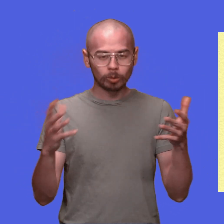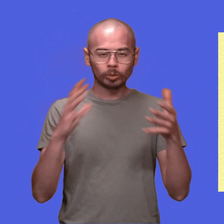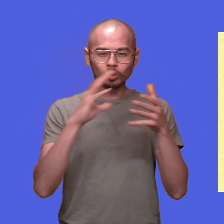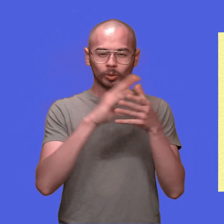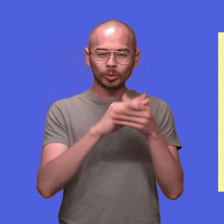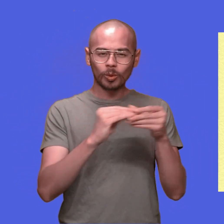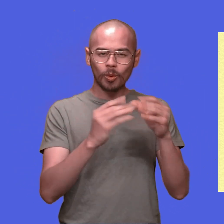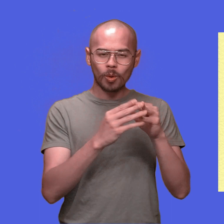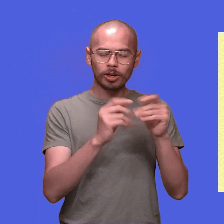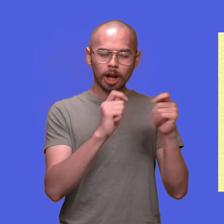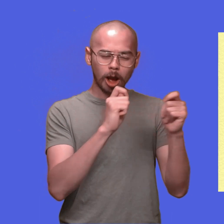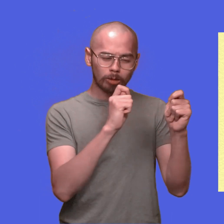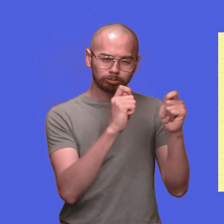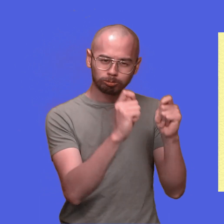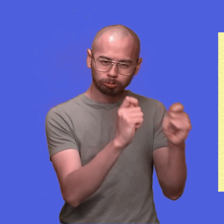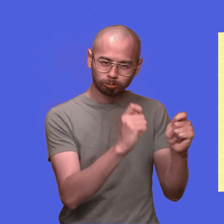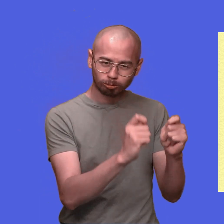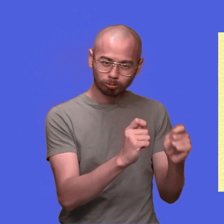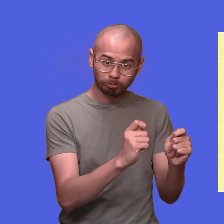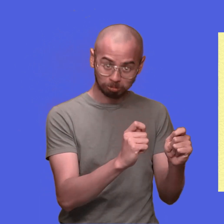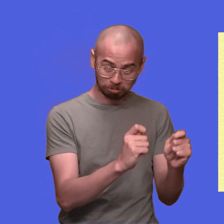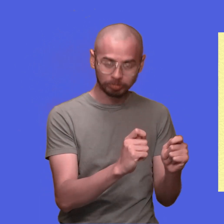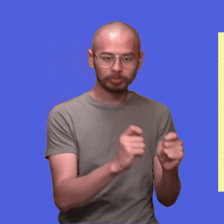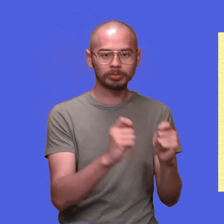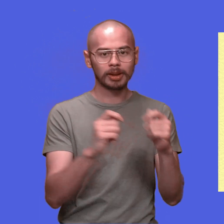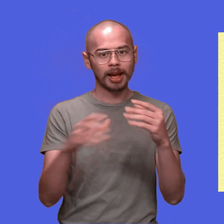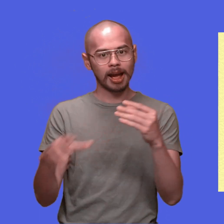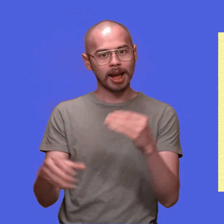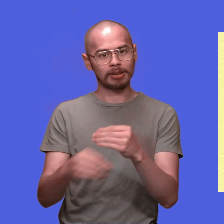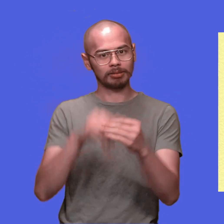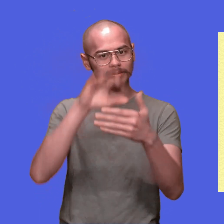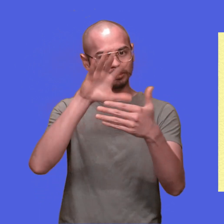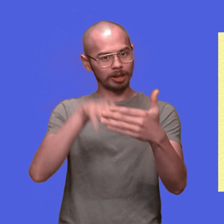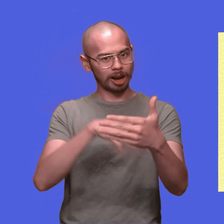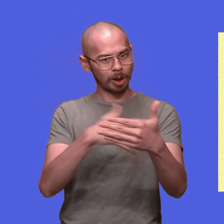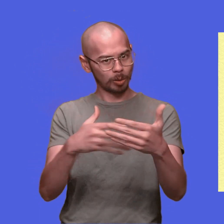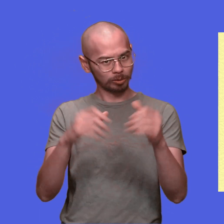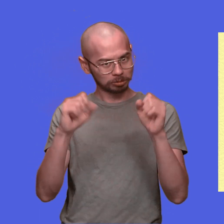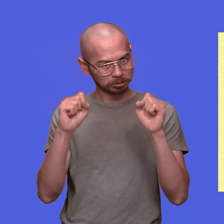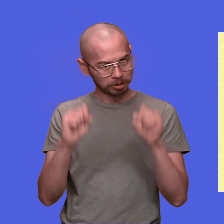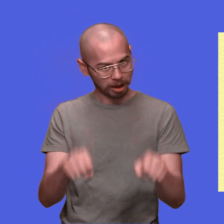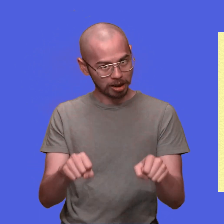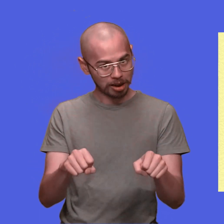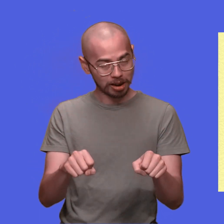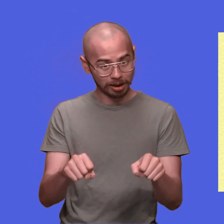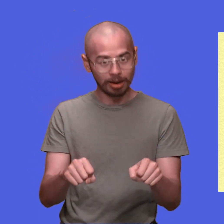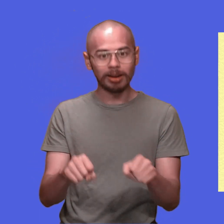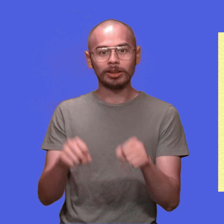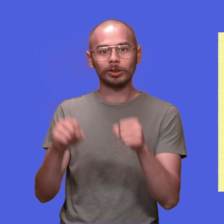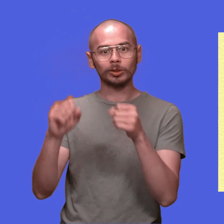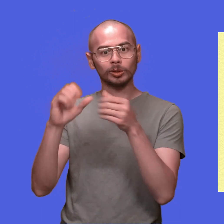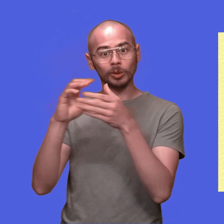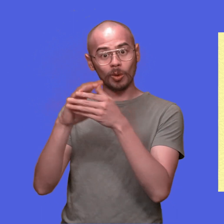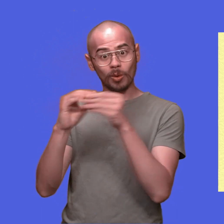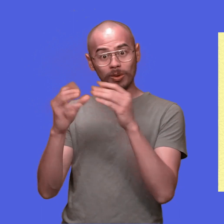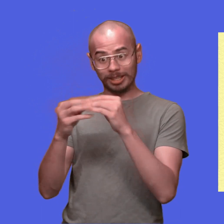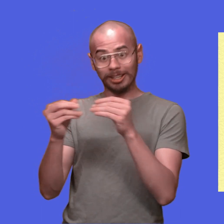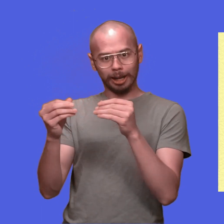You can also widely share the new book you create. Image 5. Creative Commons. This means you can reuse